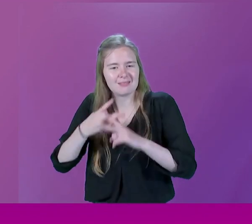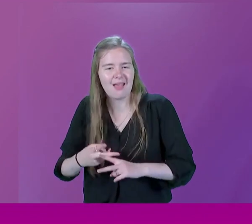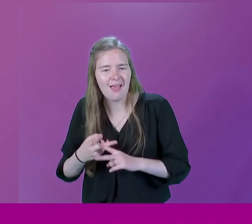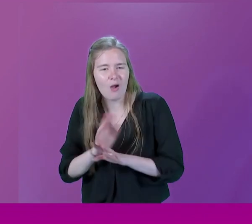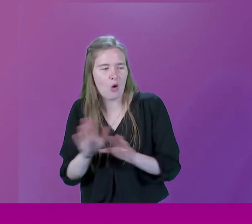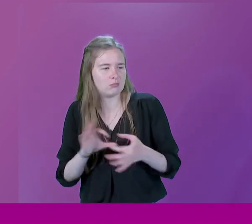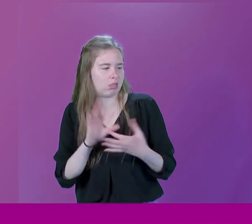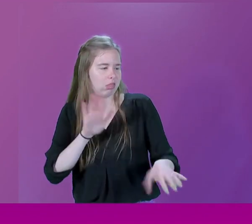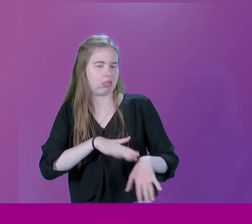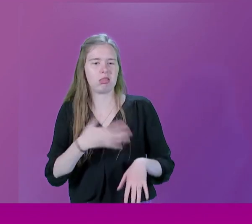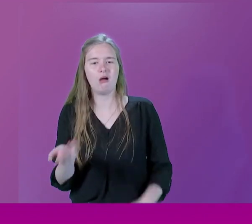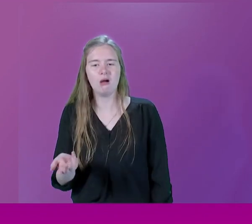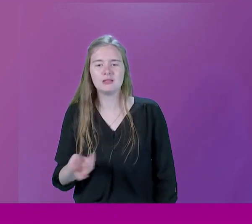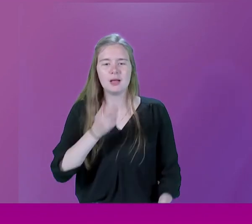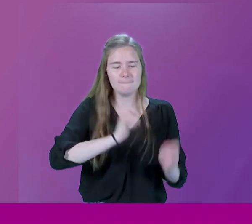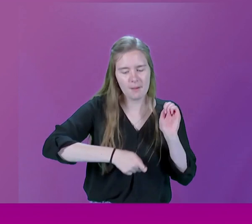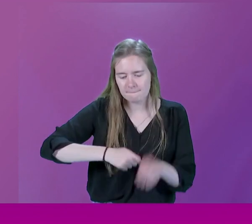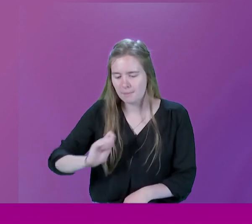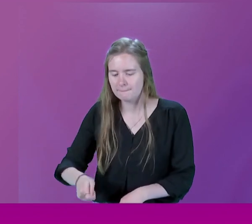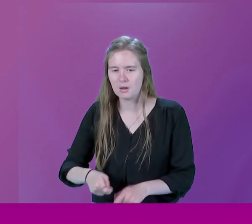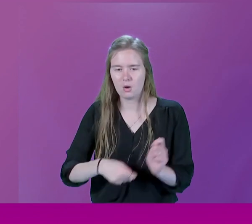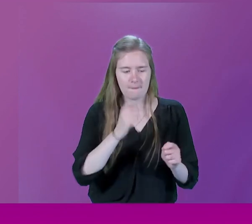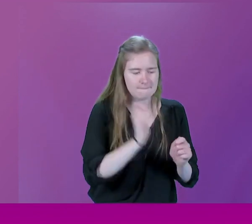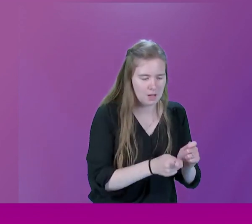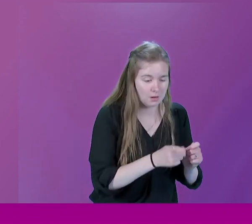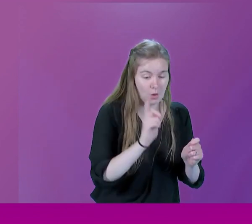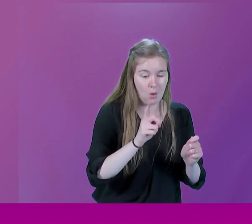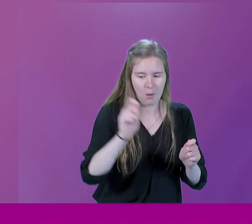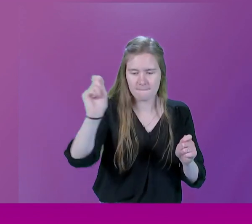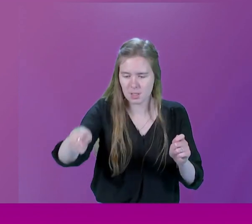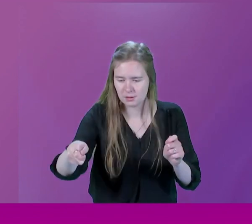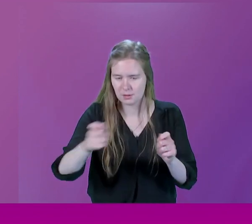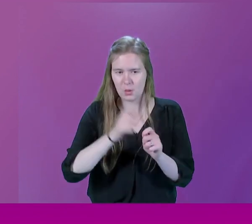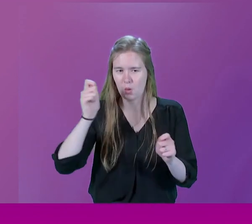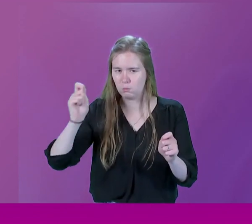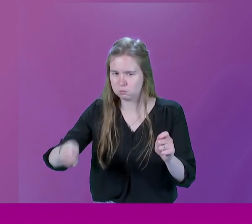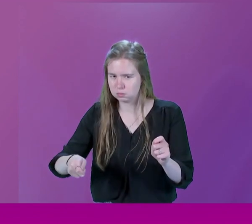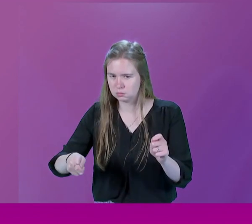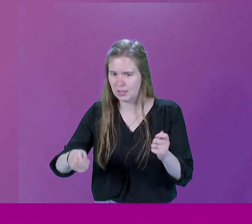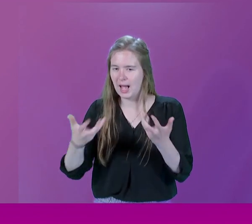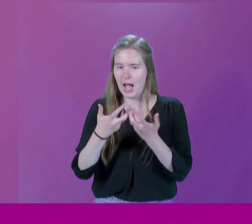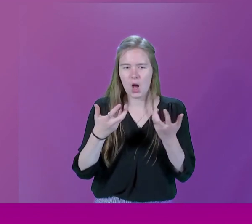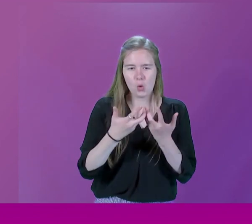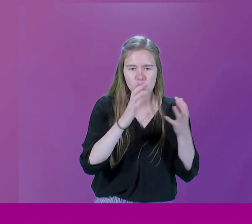taken or not taken. So just boop, boop, or boop, ba, or boop.